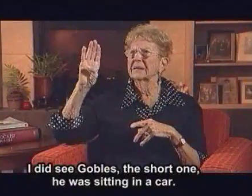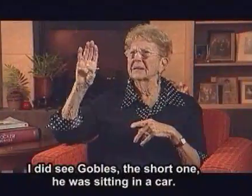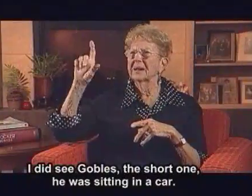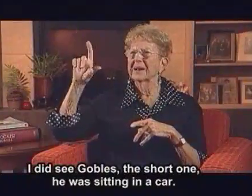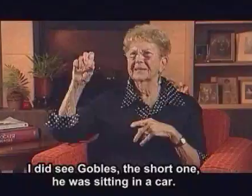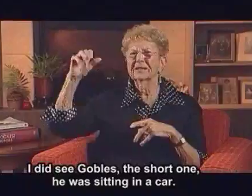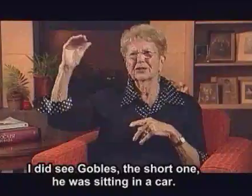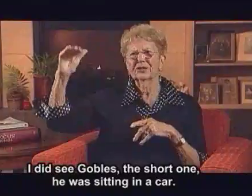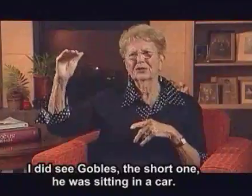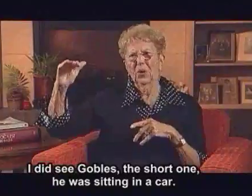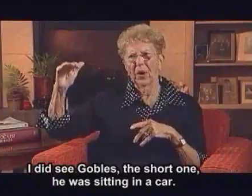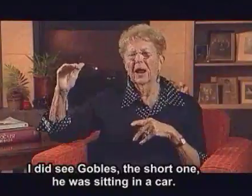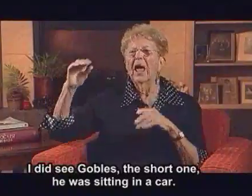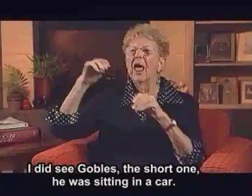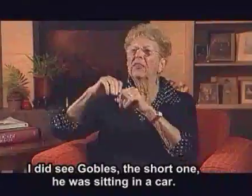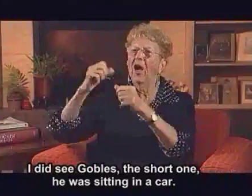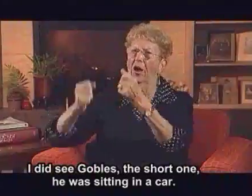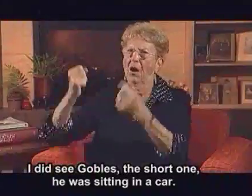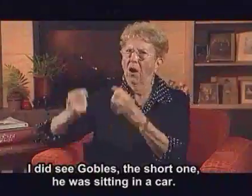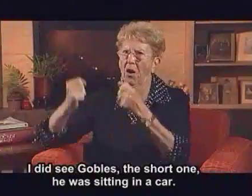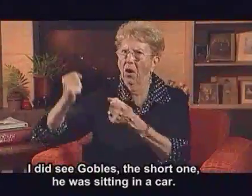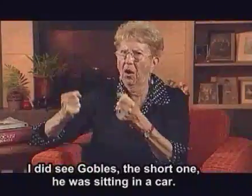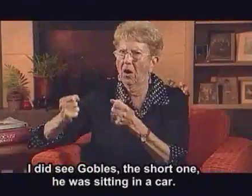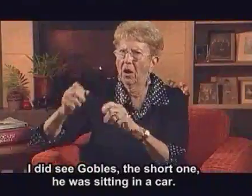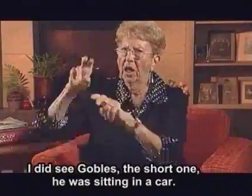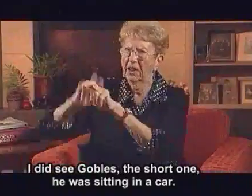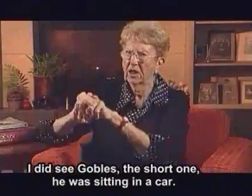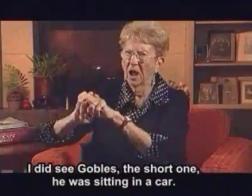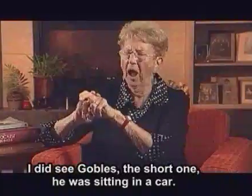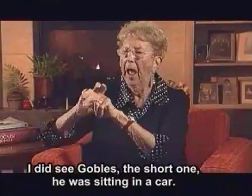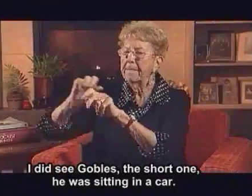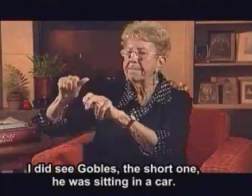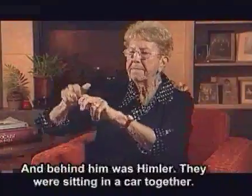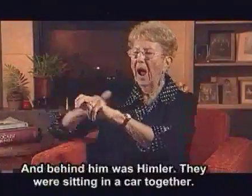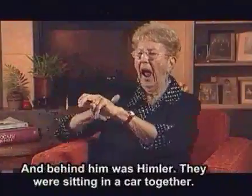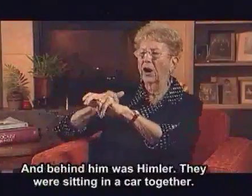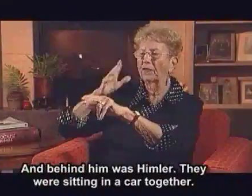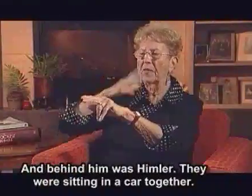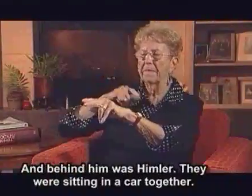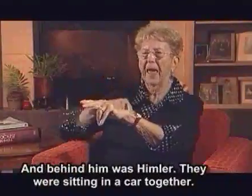I did see Goebbels, the short one, was sitting in a car,